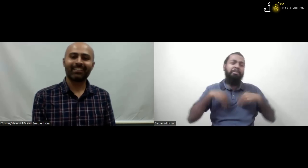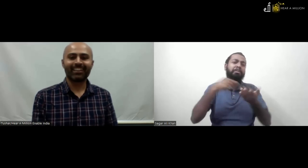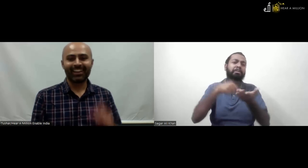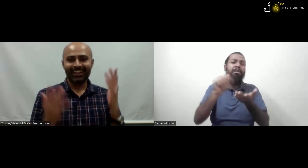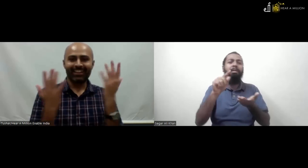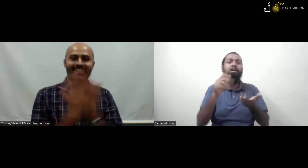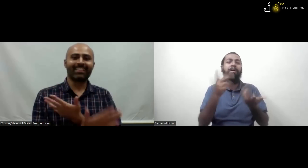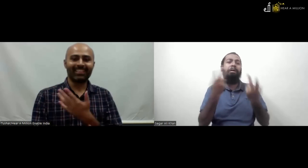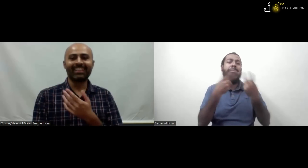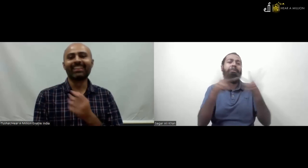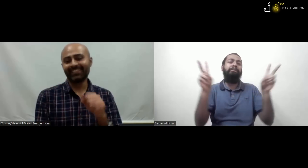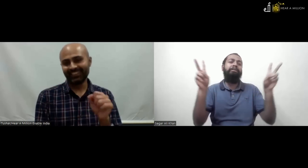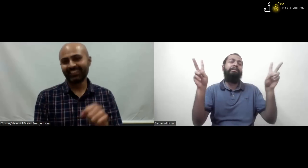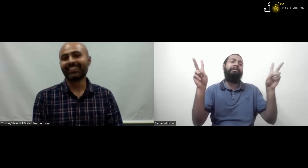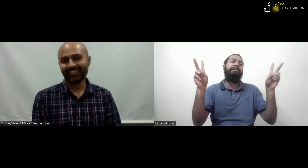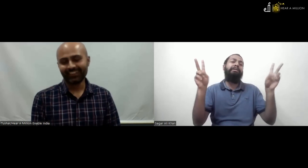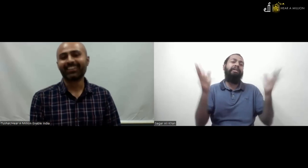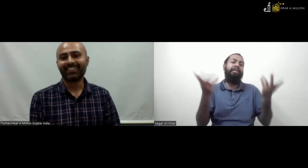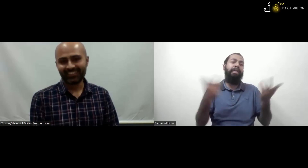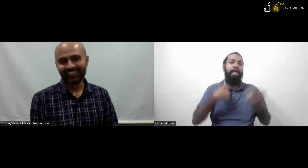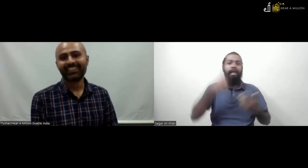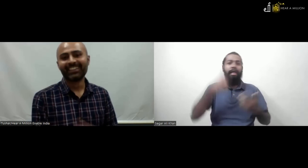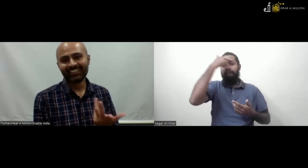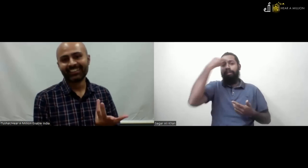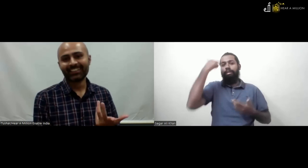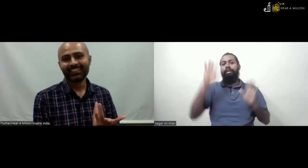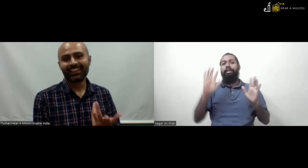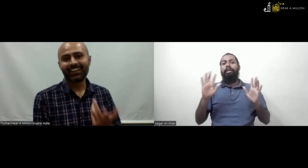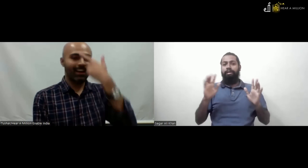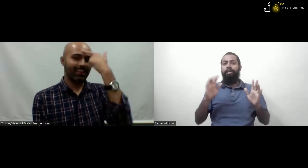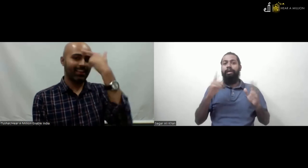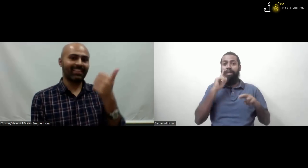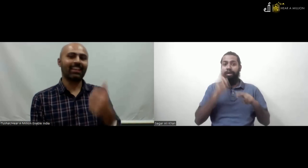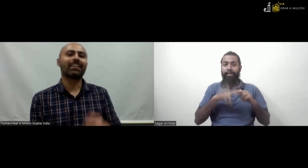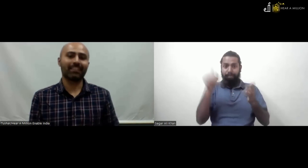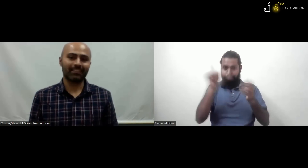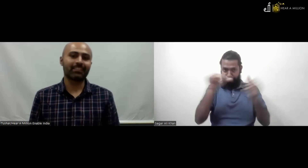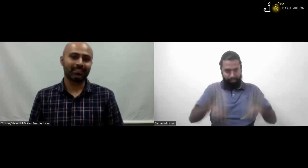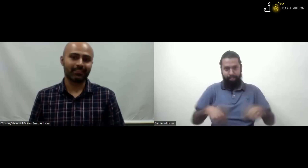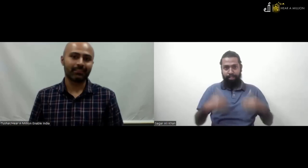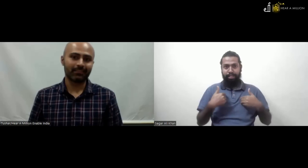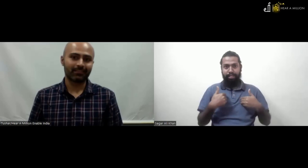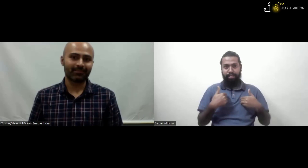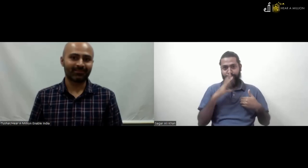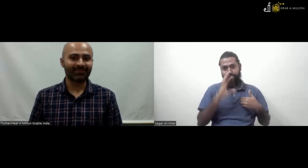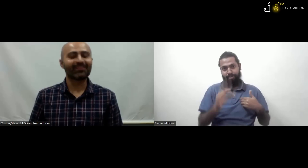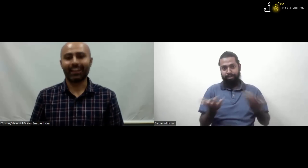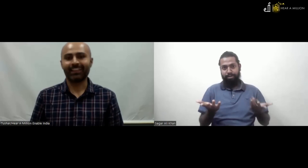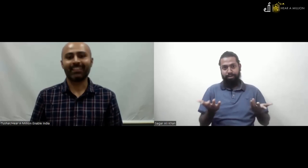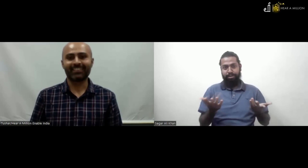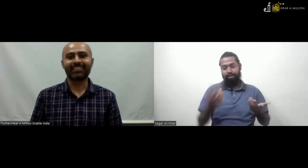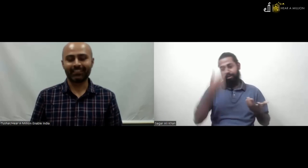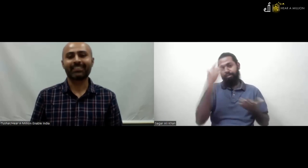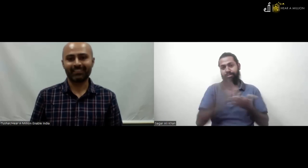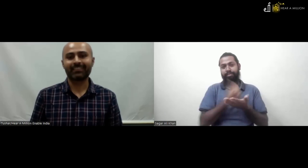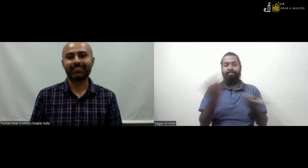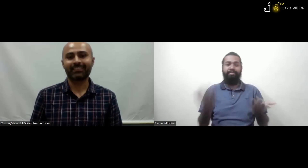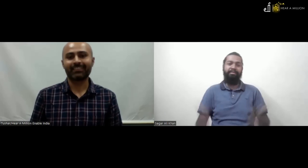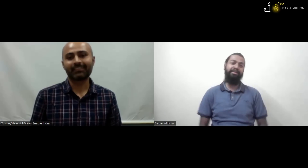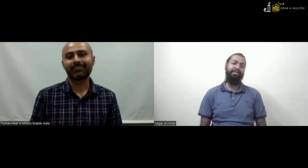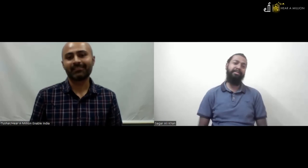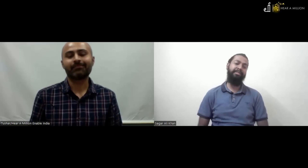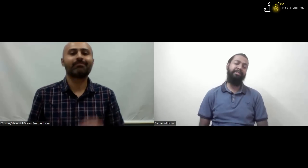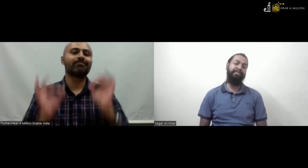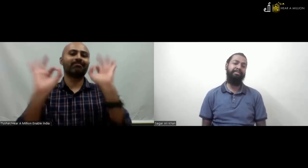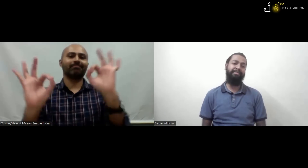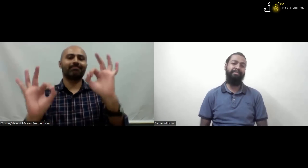See, here also the awareness, maybe city people more aware that no, disability, deaf can't hear, but in my village there was no issue.